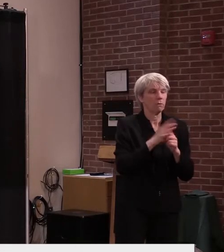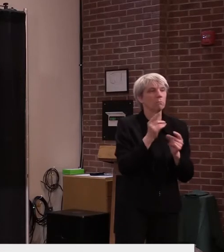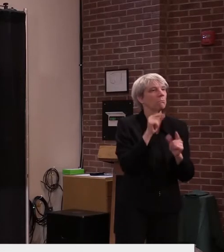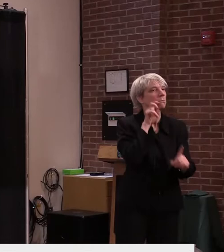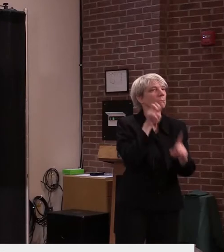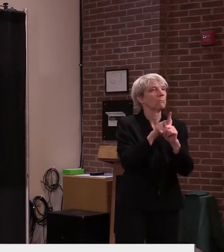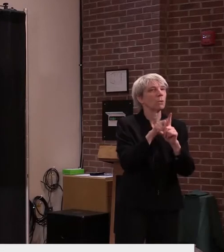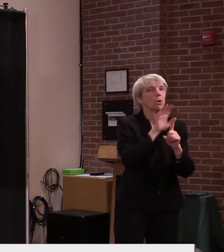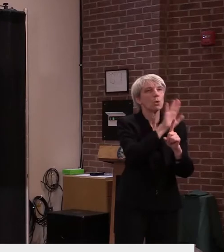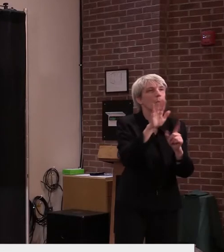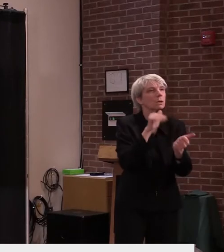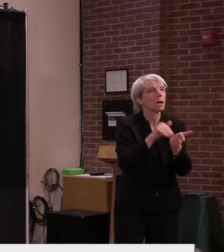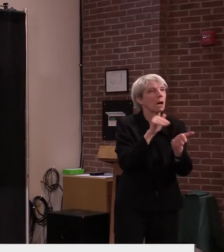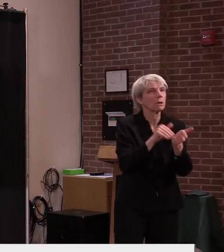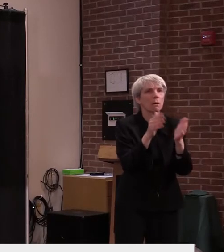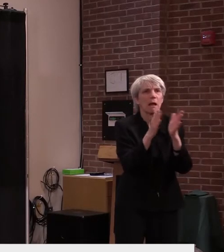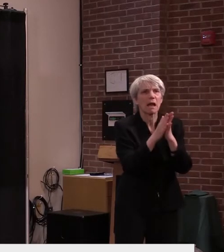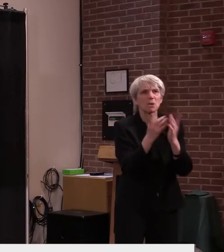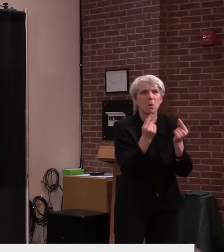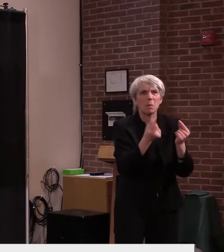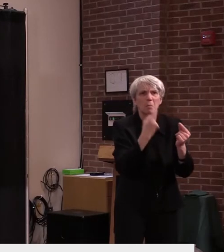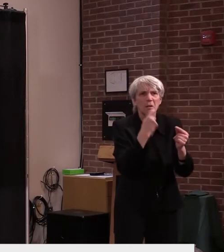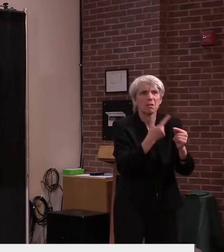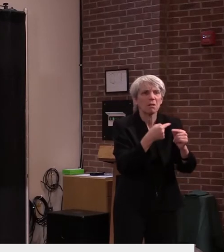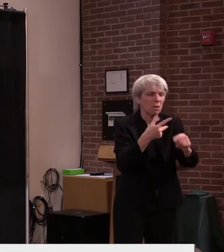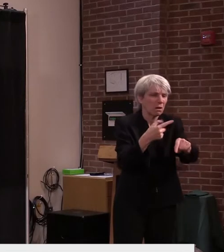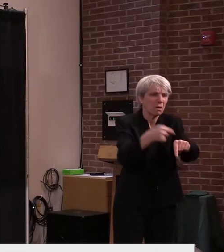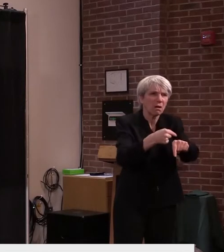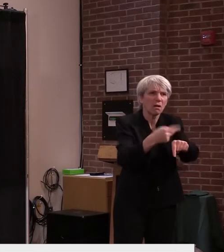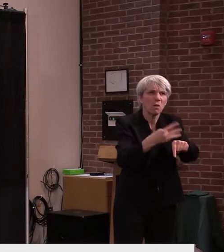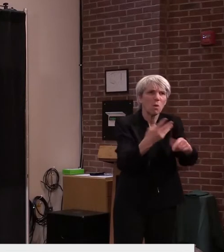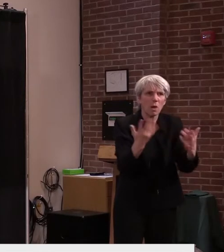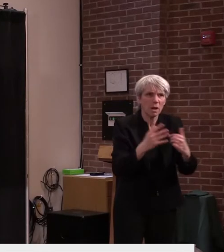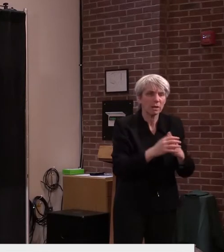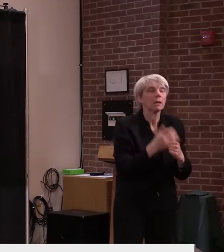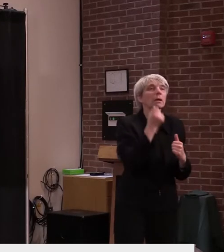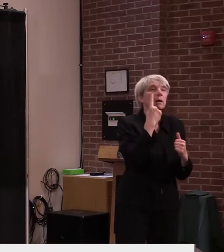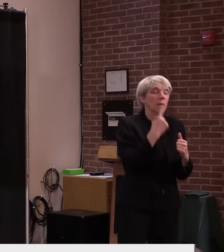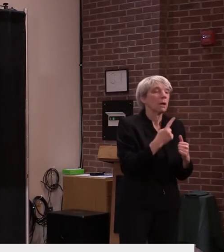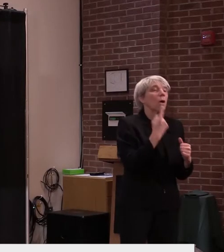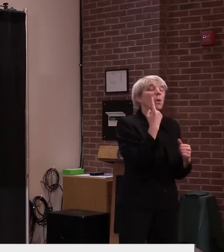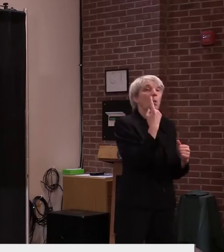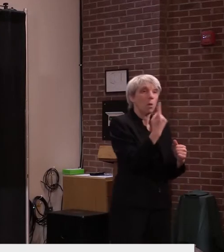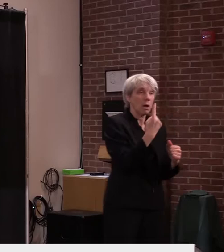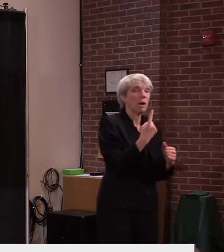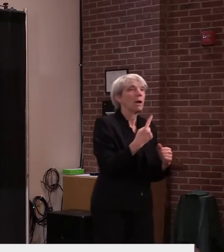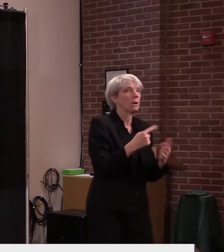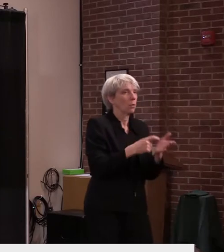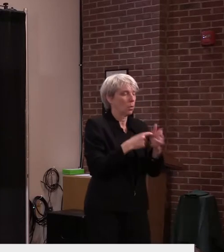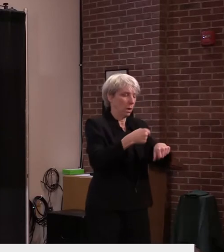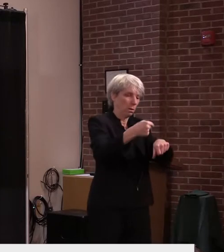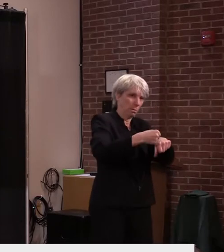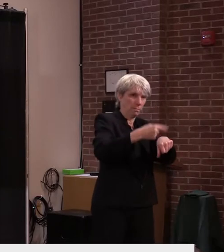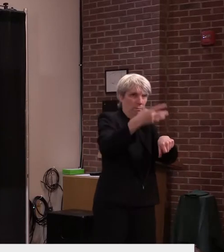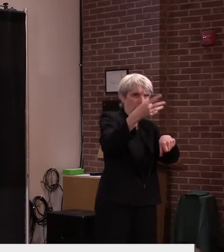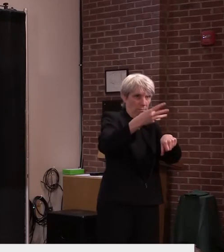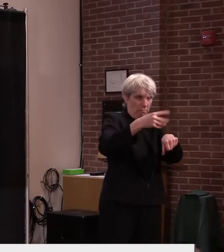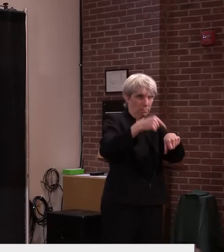therapeutic treatments. These include one monoclonal antibody requiring intravenous